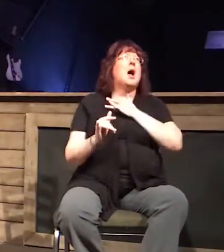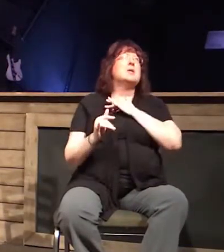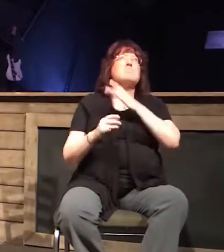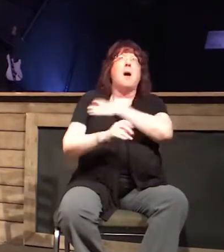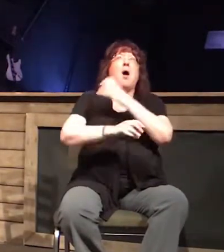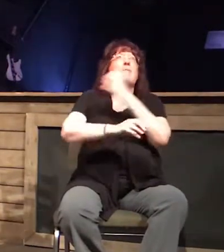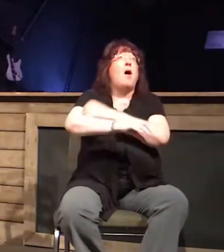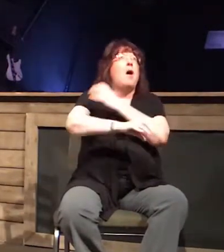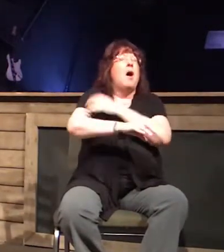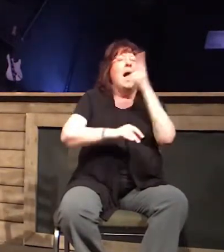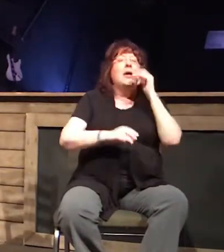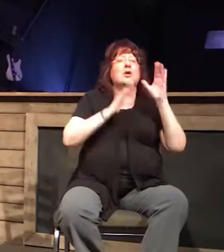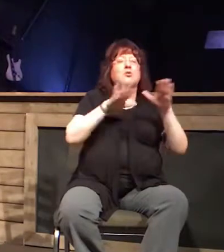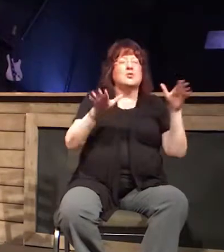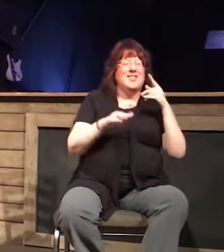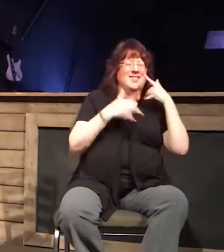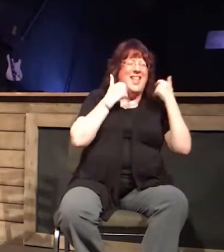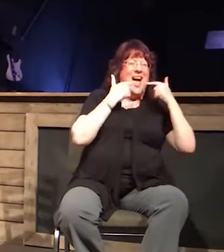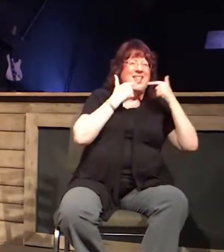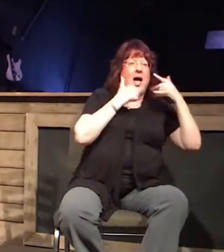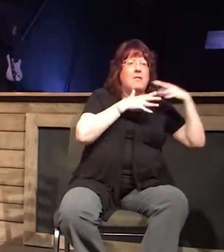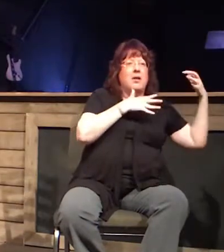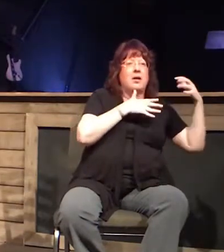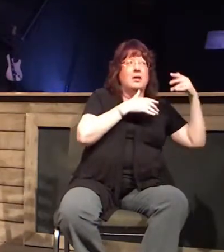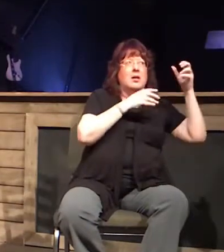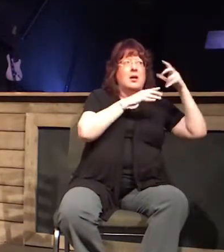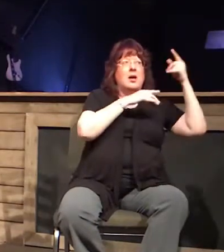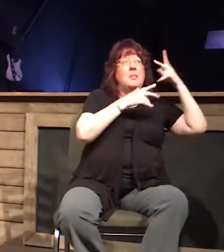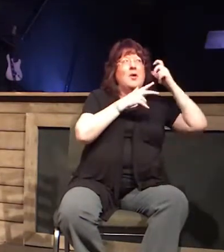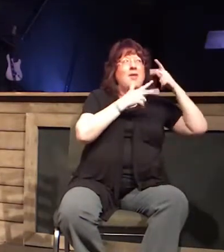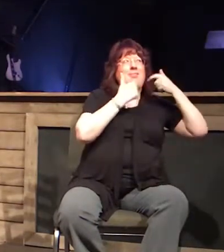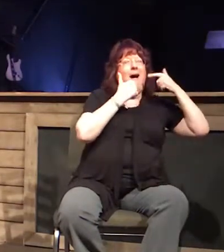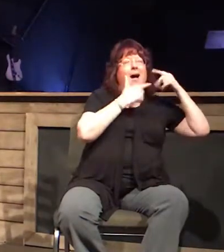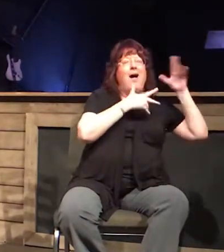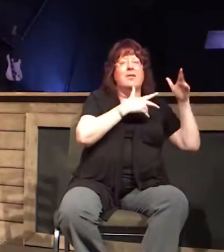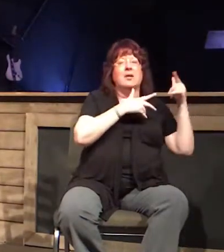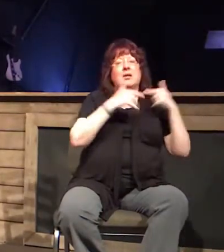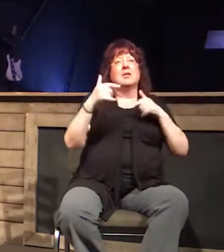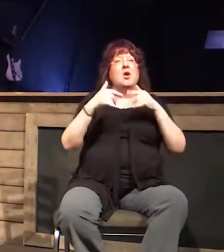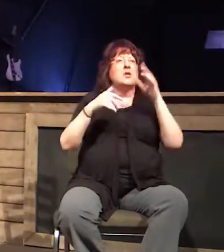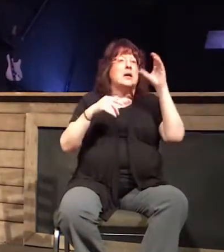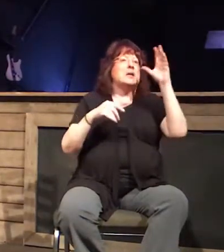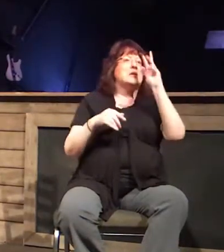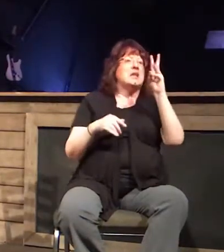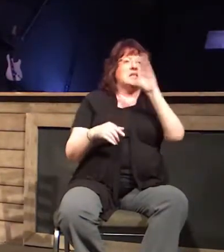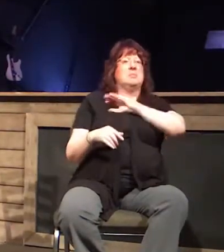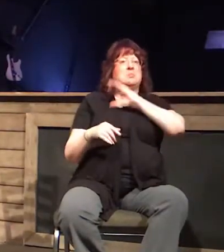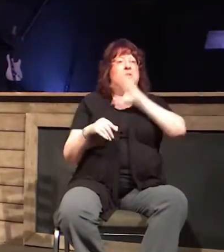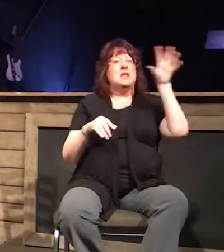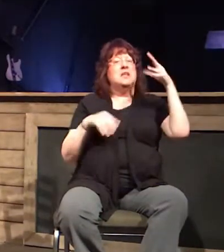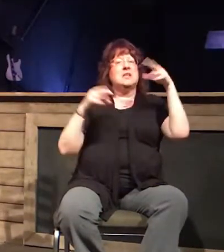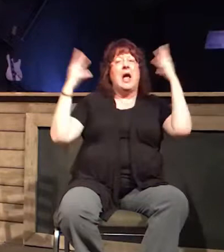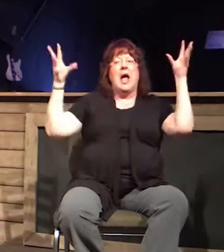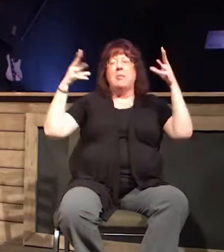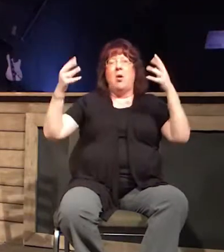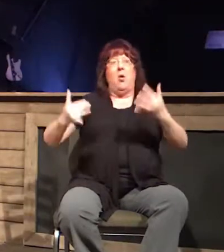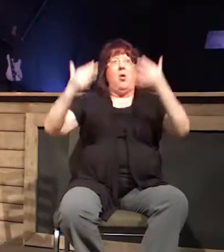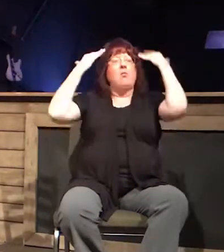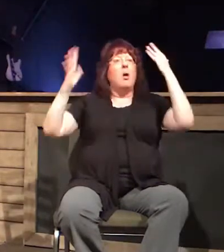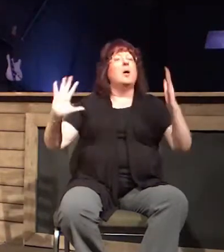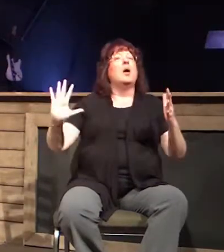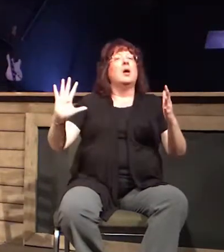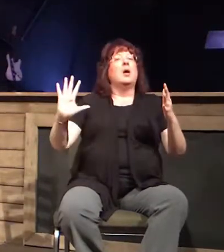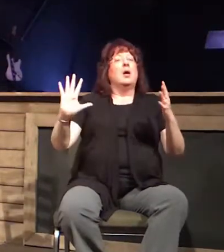to be powerful." I hear kids snickering in the audience up on the stand. I hear them snickering because in comes like six police cars and ambulances. It's kind of an overwhelming